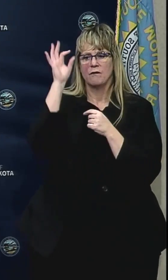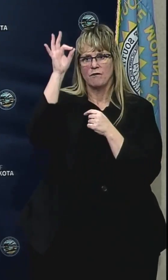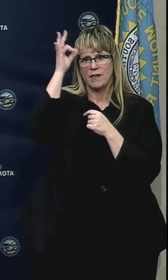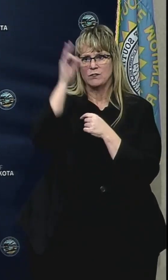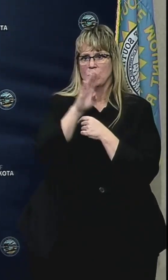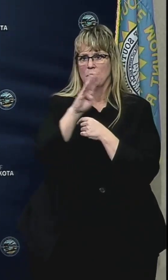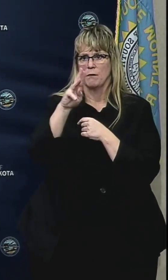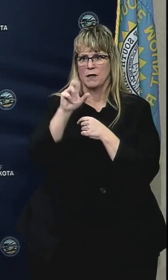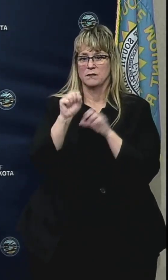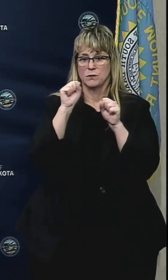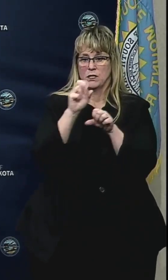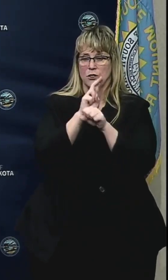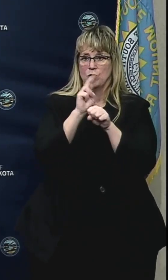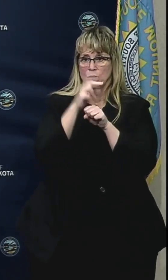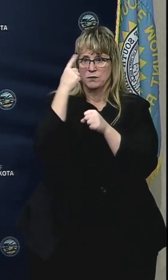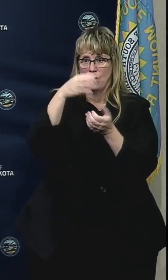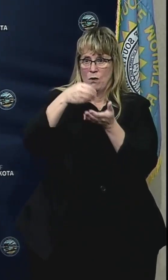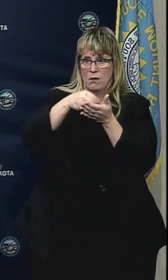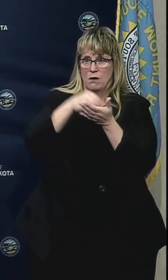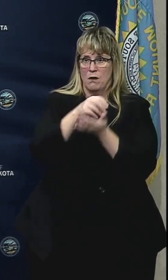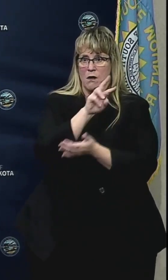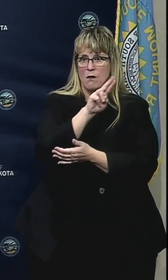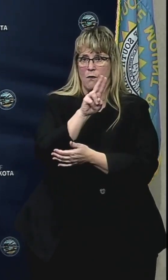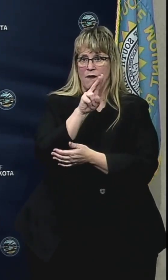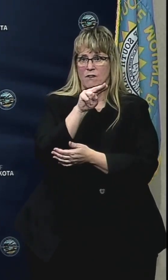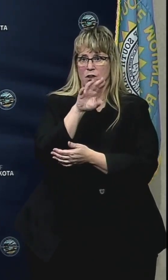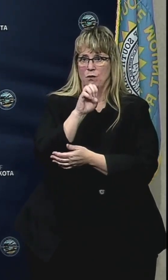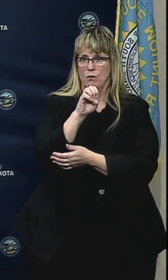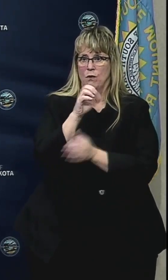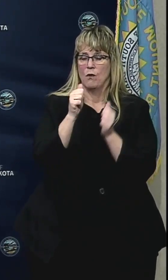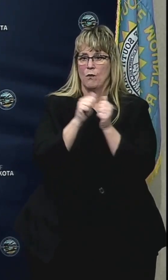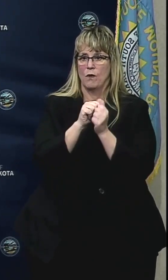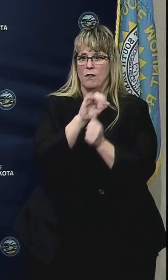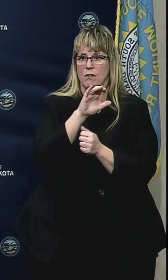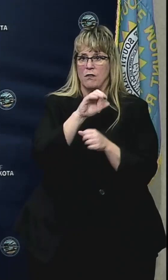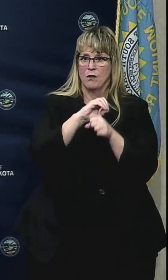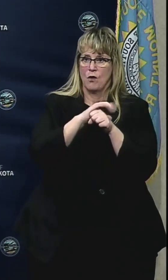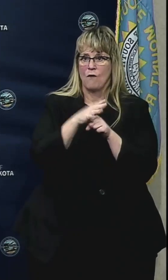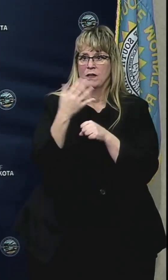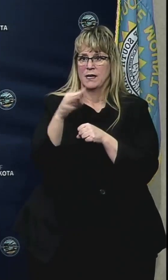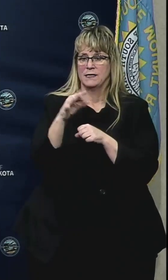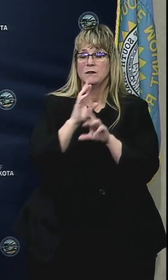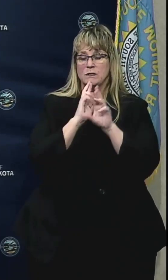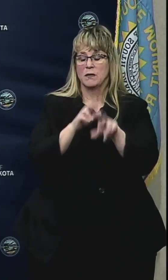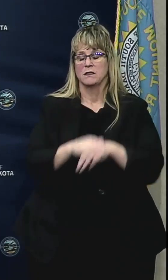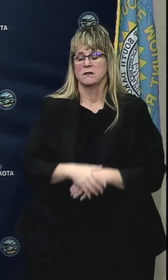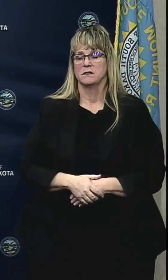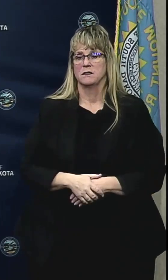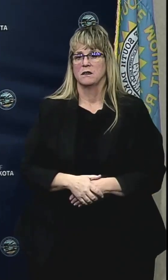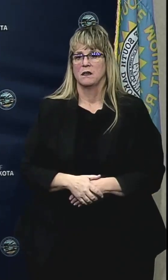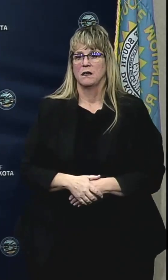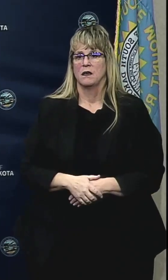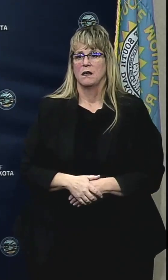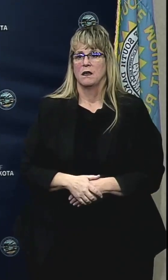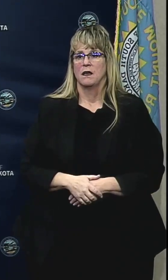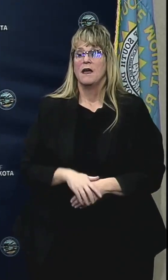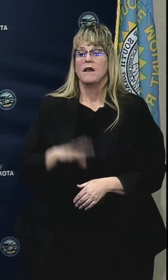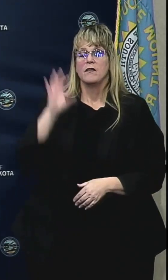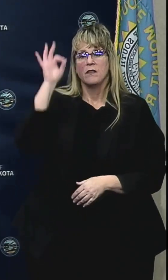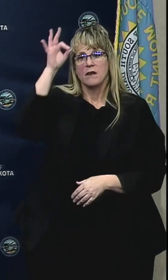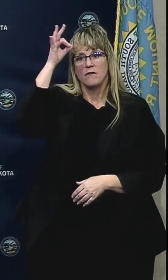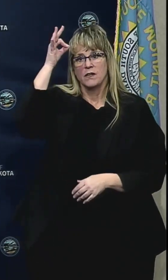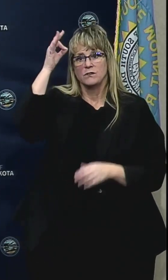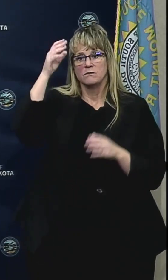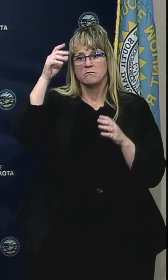bills that we can use for revenues in COVID-19 response. And it was very helpful that the federal government